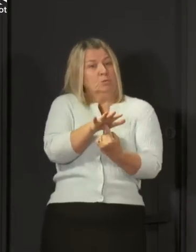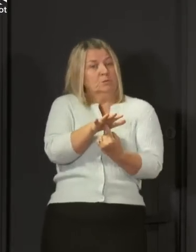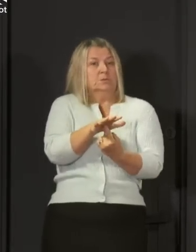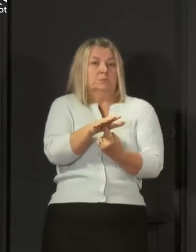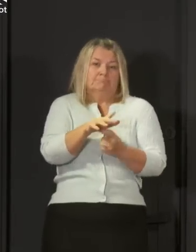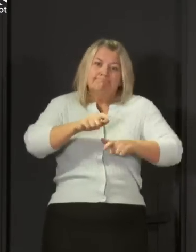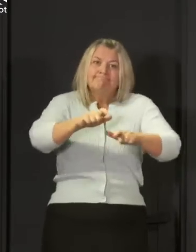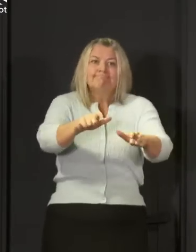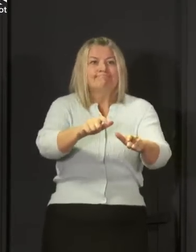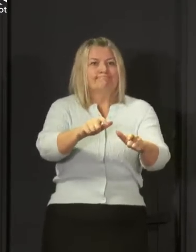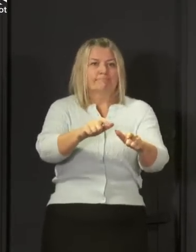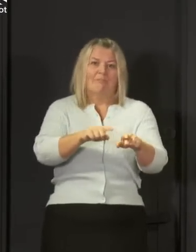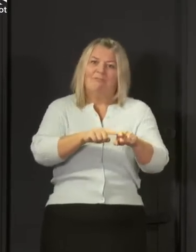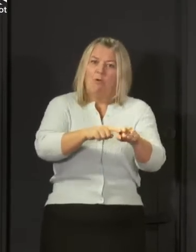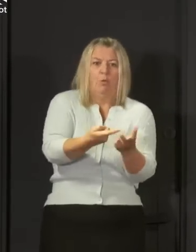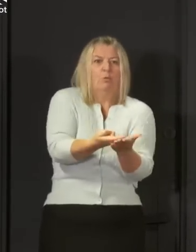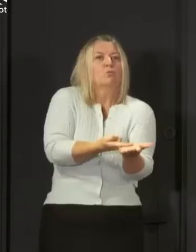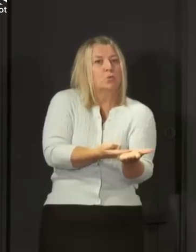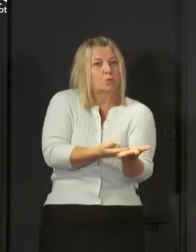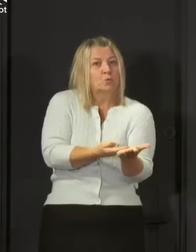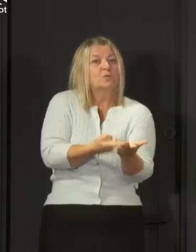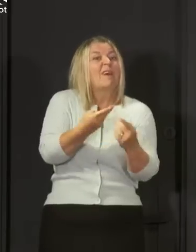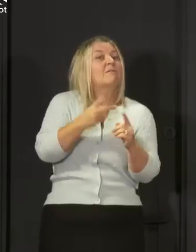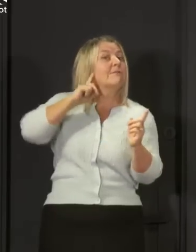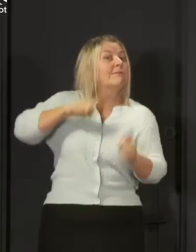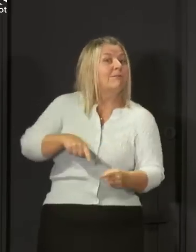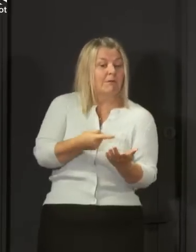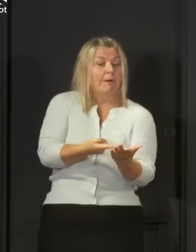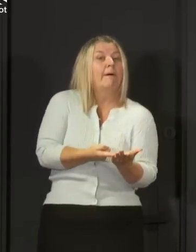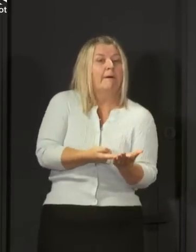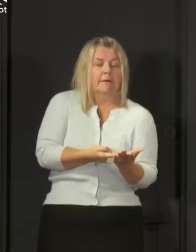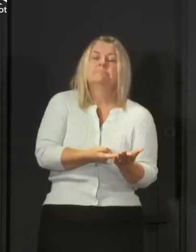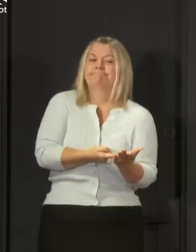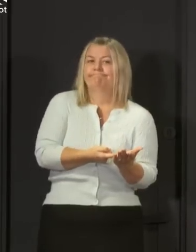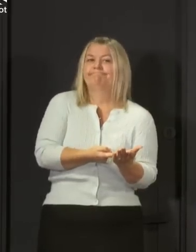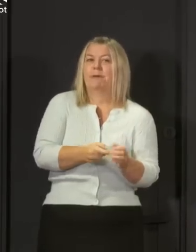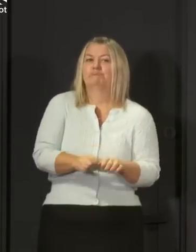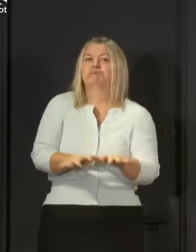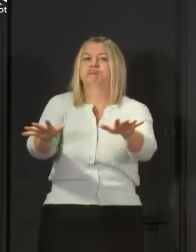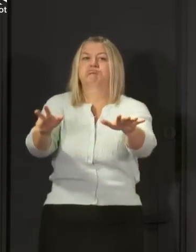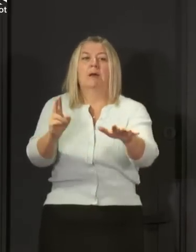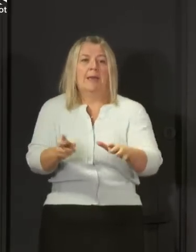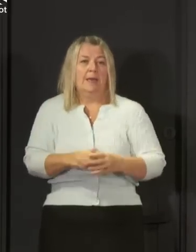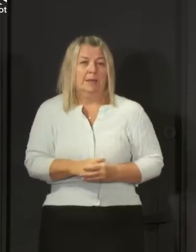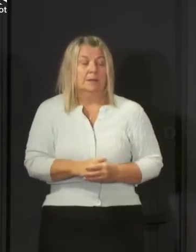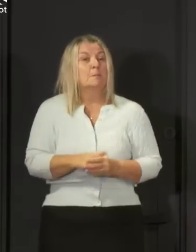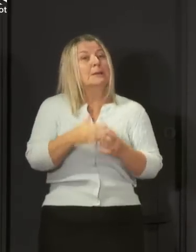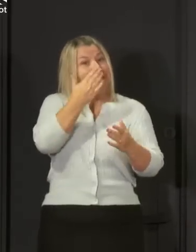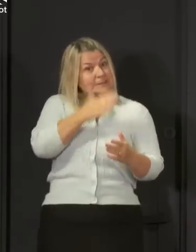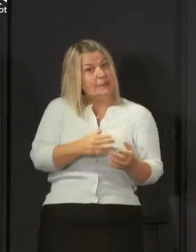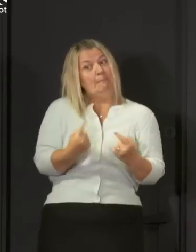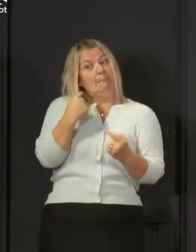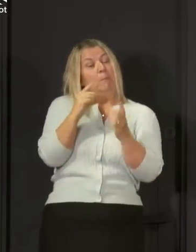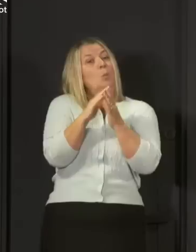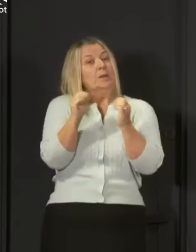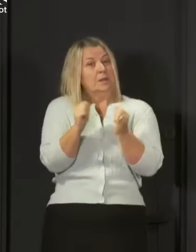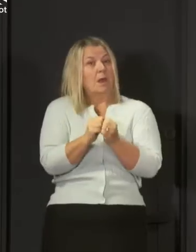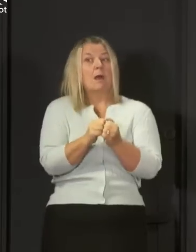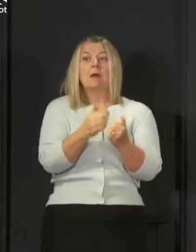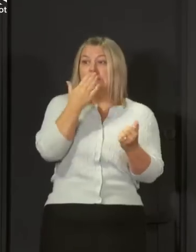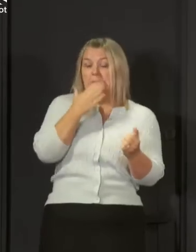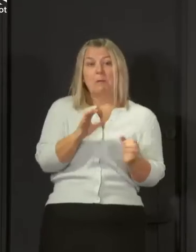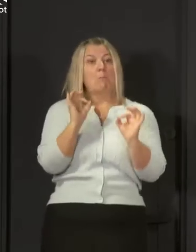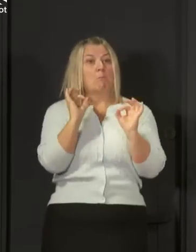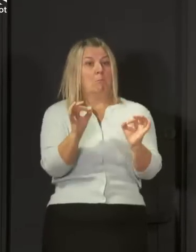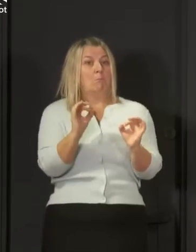them, because if people don't stick with them, they will not be as effective as they need to be. So the initial signs from the weekend suggest that that